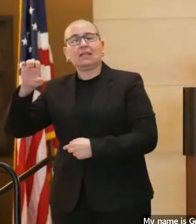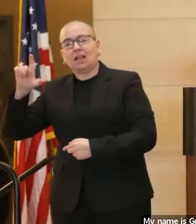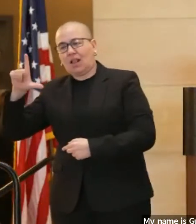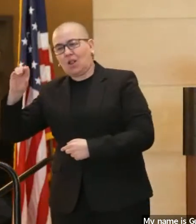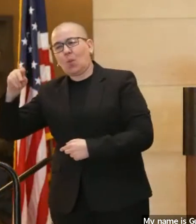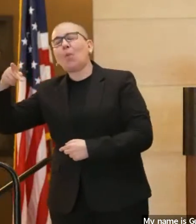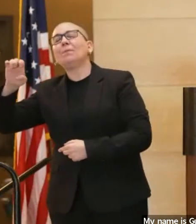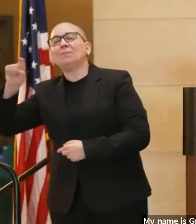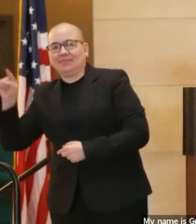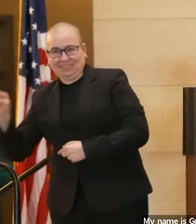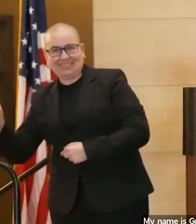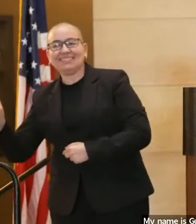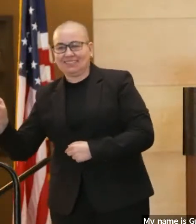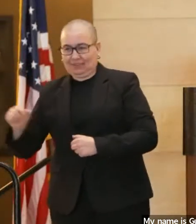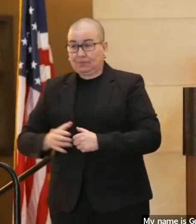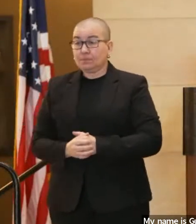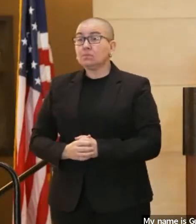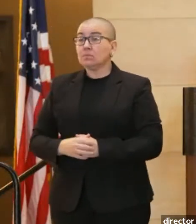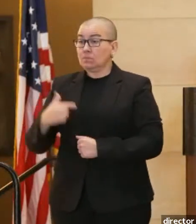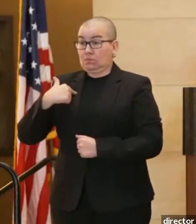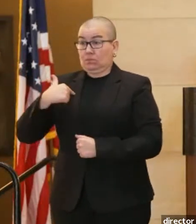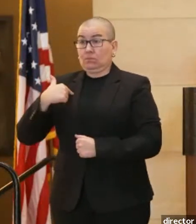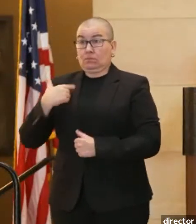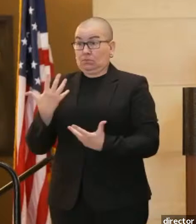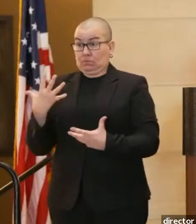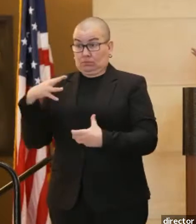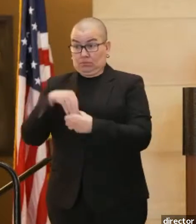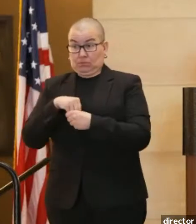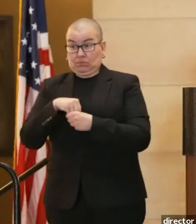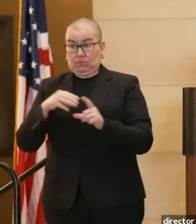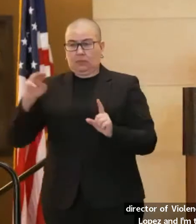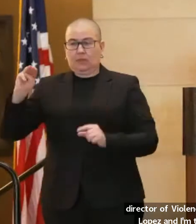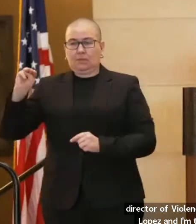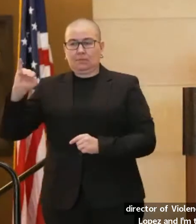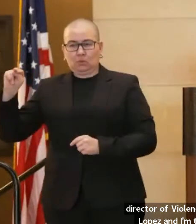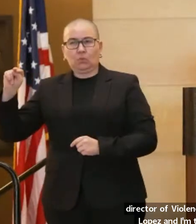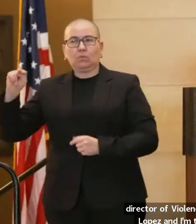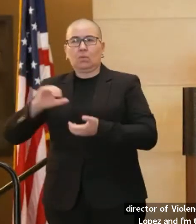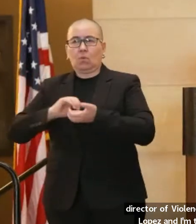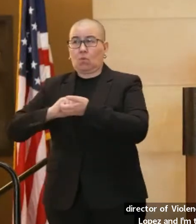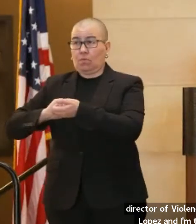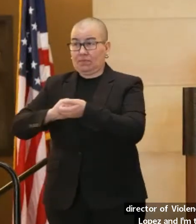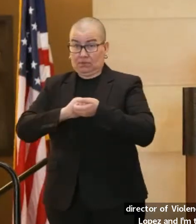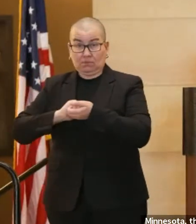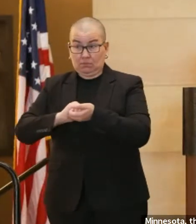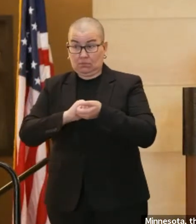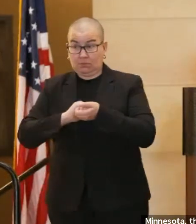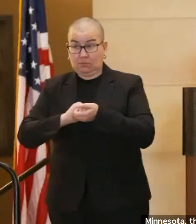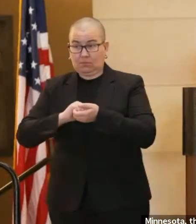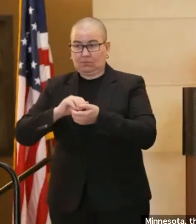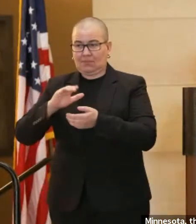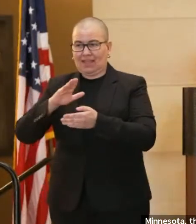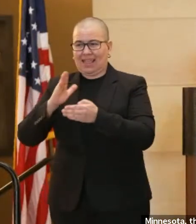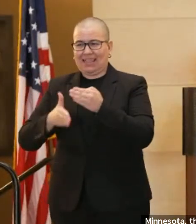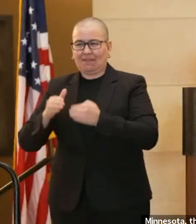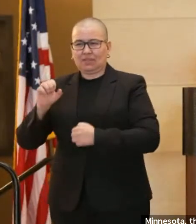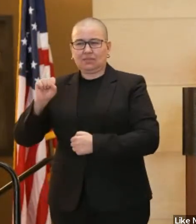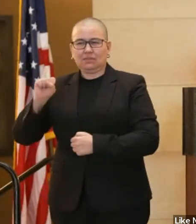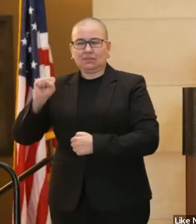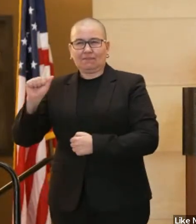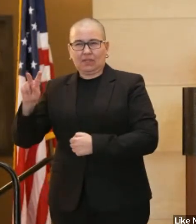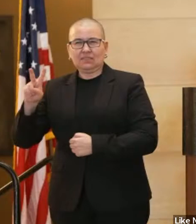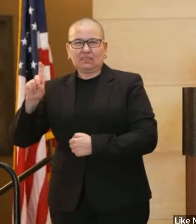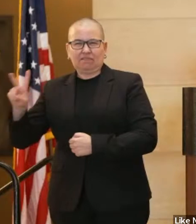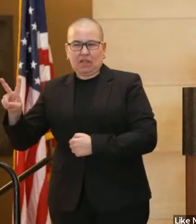to End Relationship Abuse. Like Nancy said, we're here on the traditional, ancestral, and contemporary lands